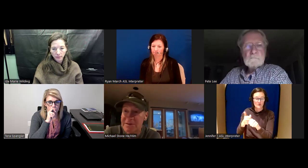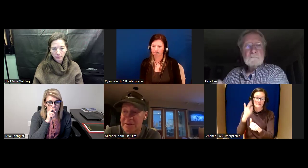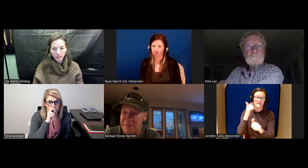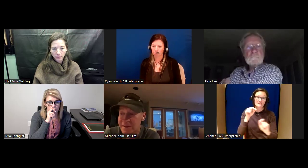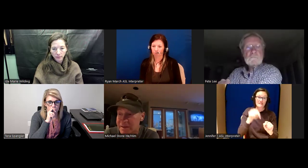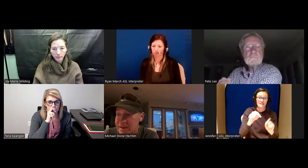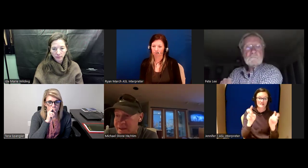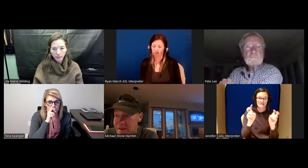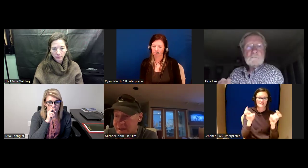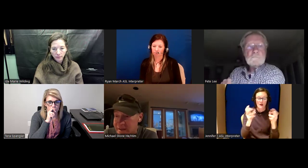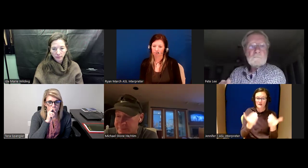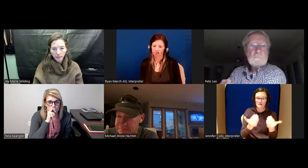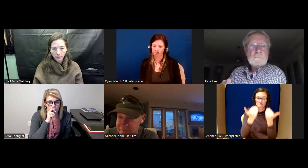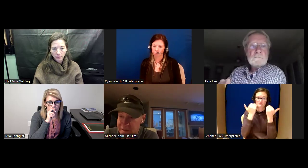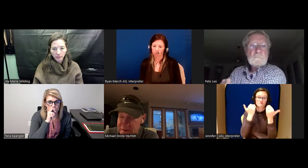80-90% of the